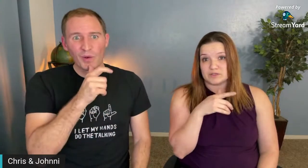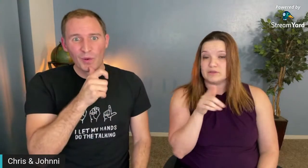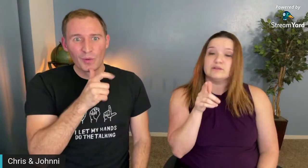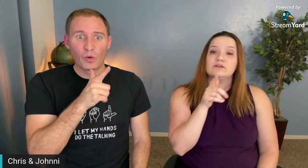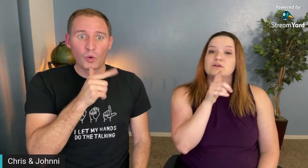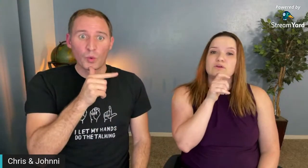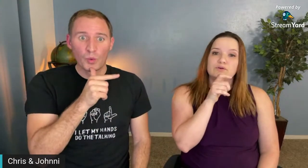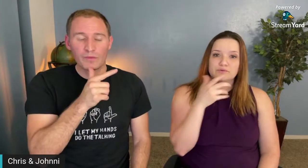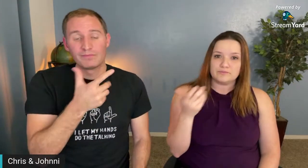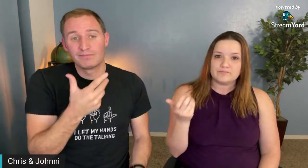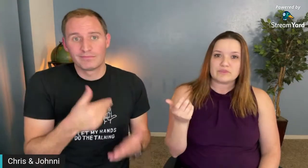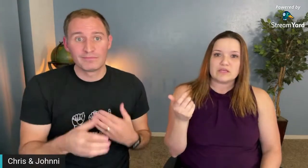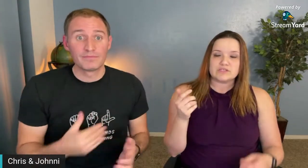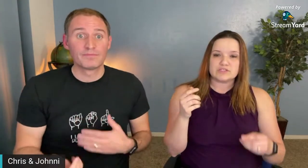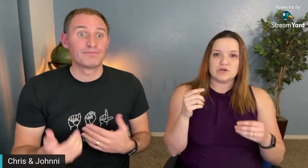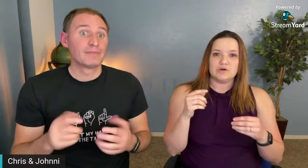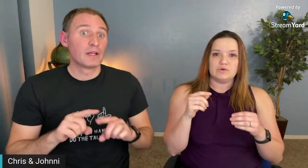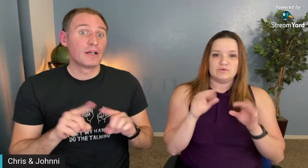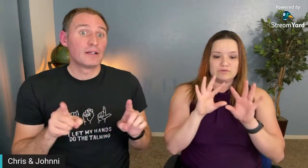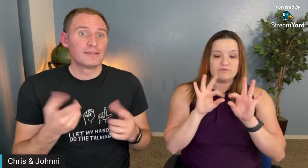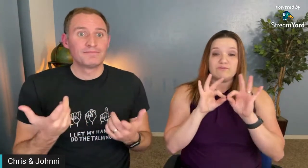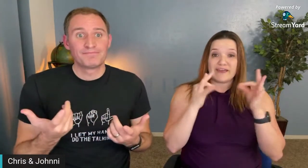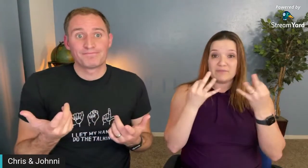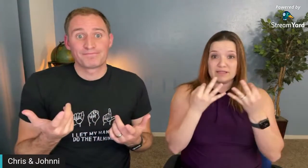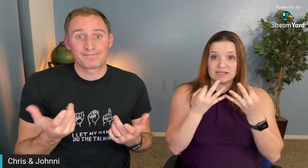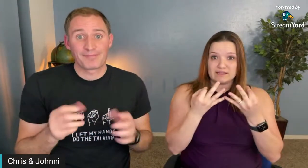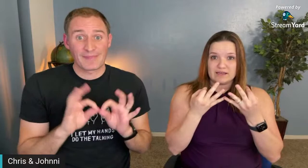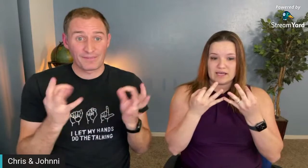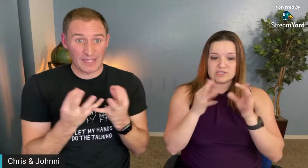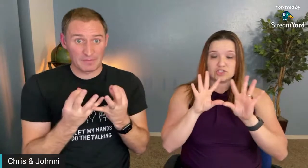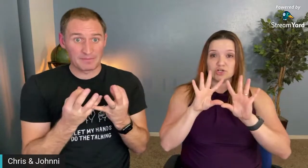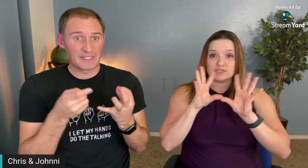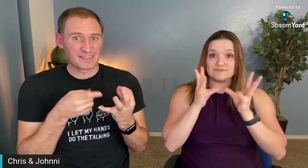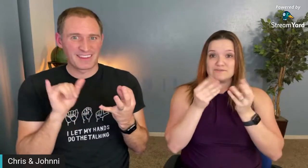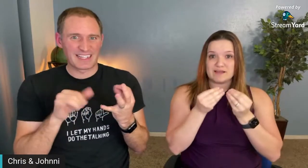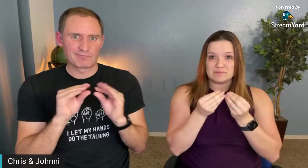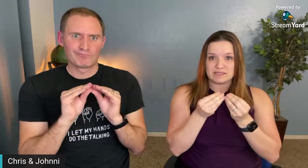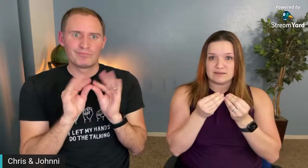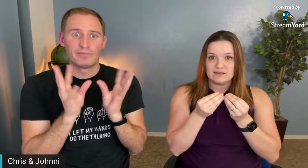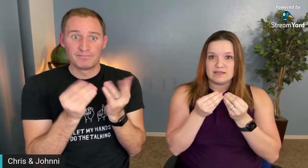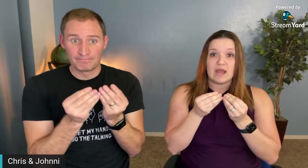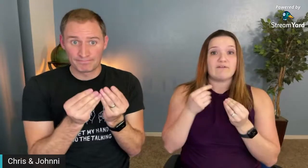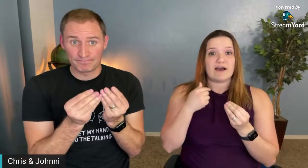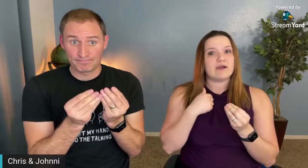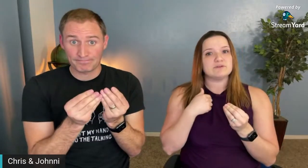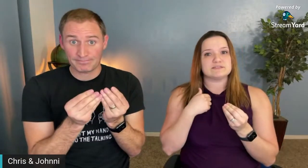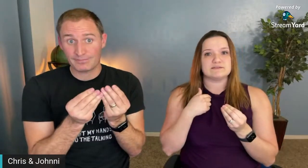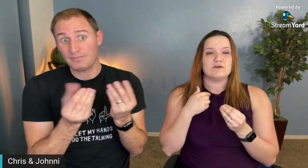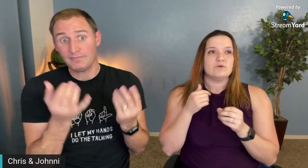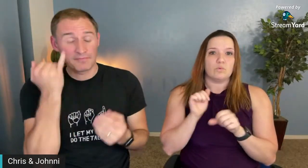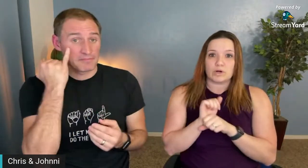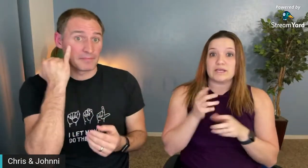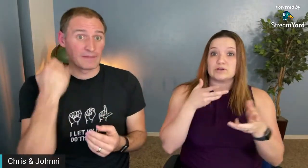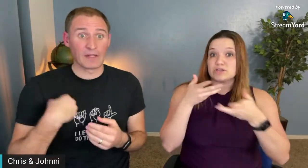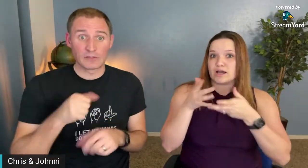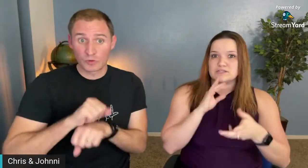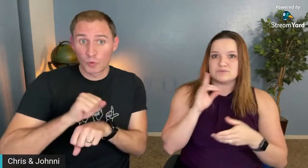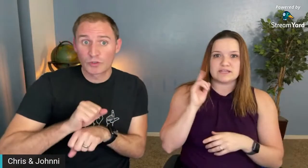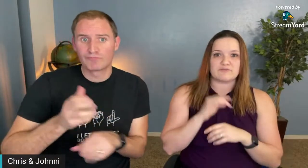to do it. Who. So family has turned to family. Now, if I was working or talking to a deaf